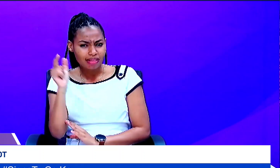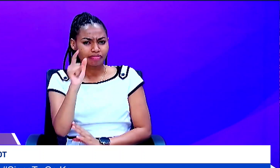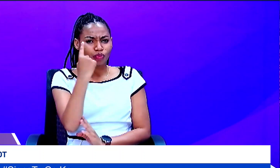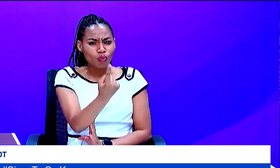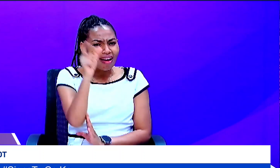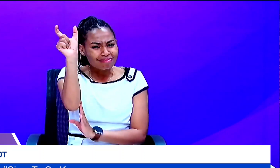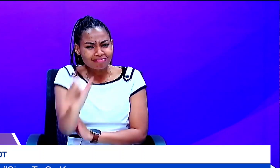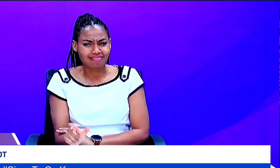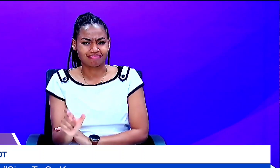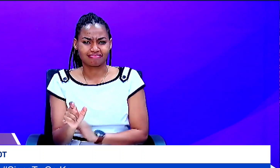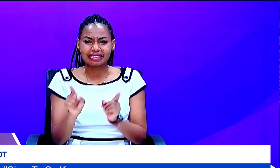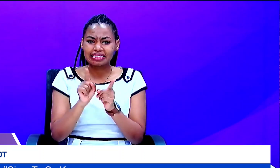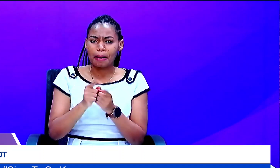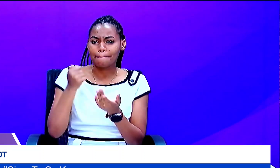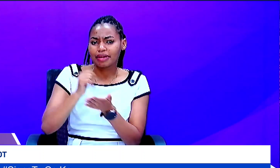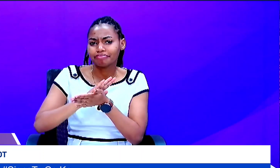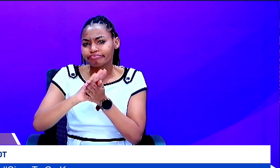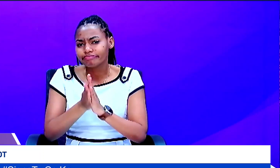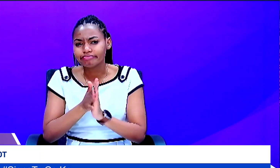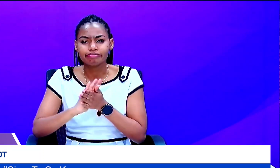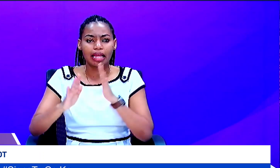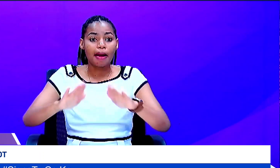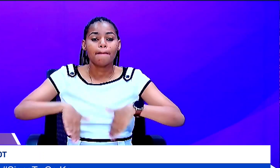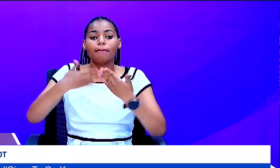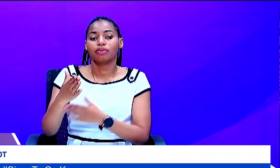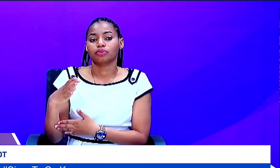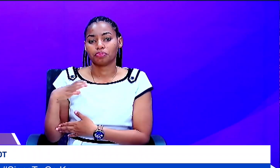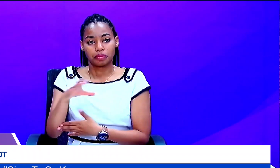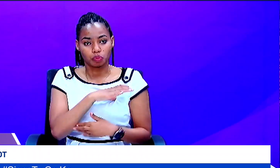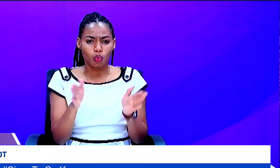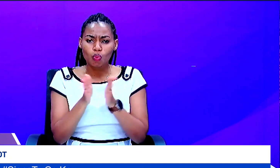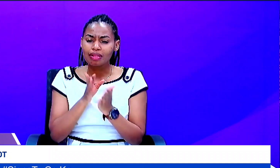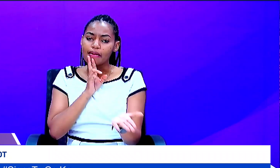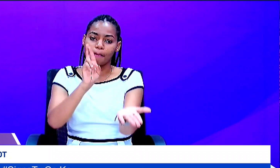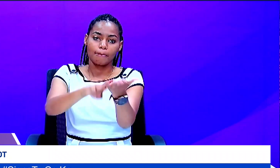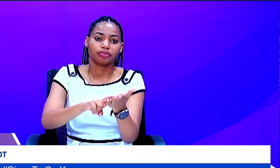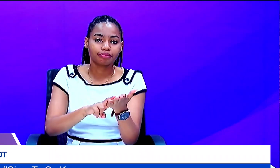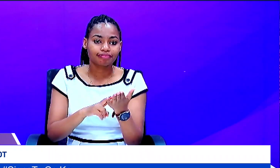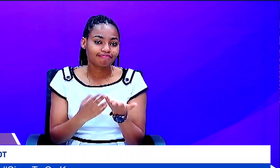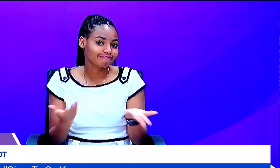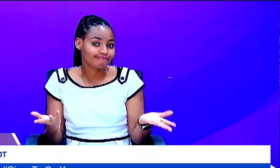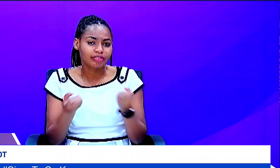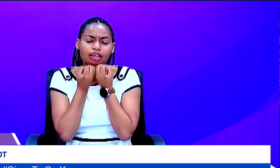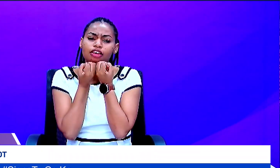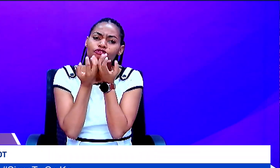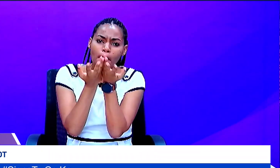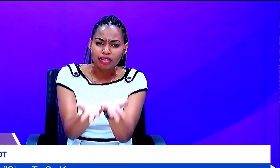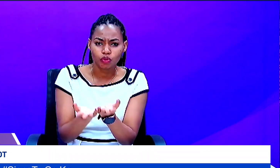very unfair to demonize on one region. He has pledged